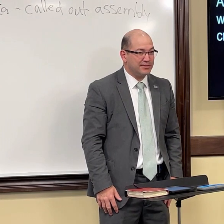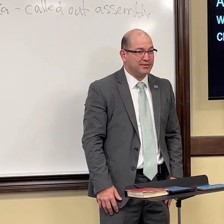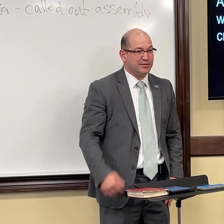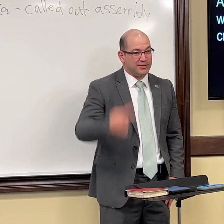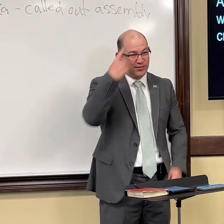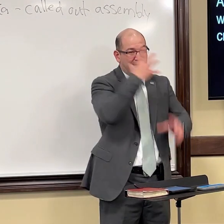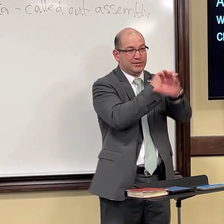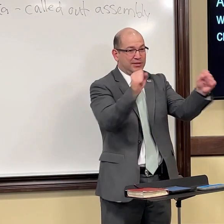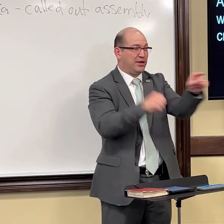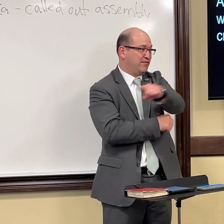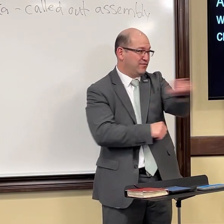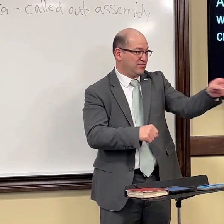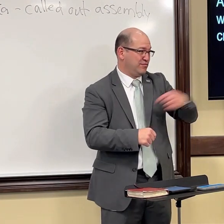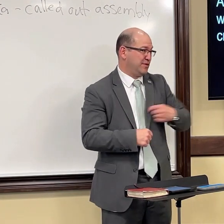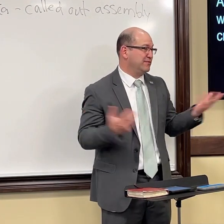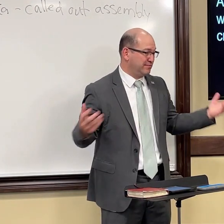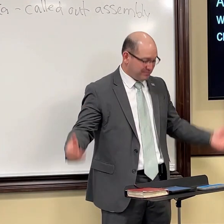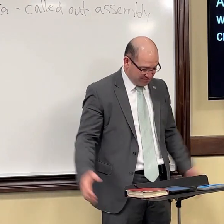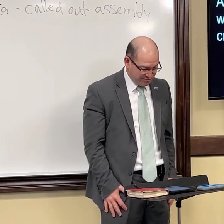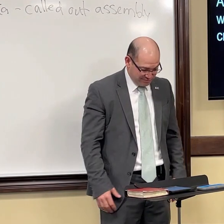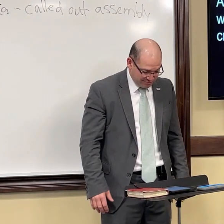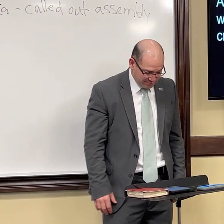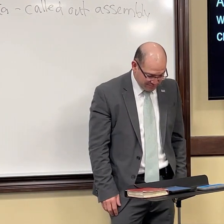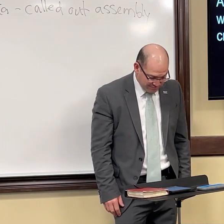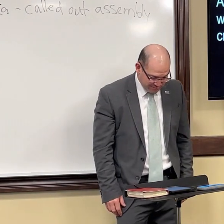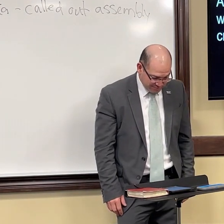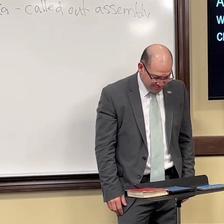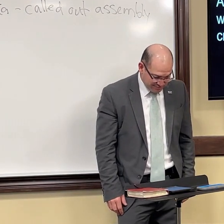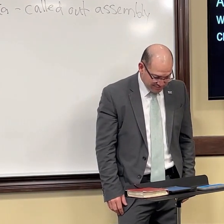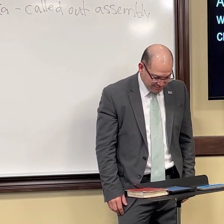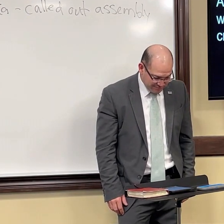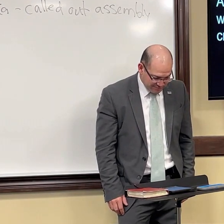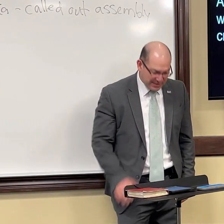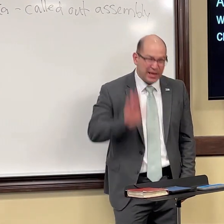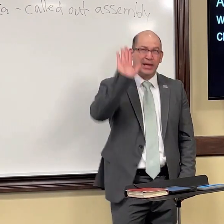for what? To save you and to save me.